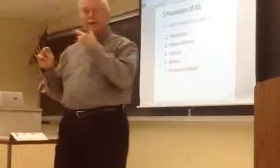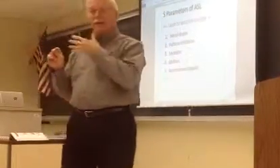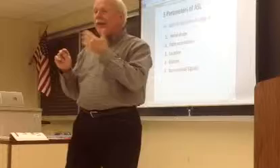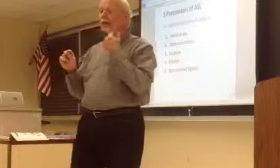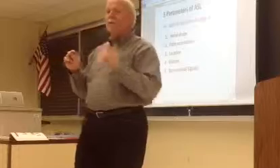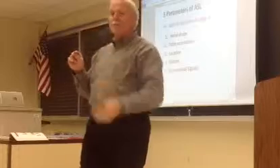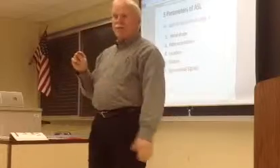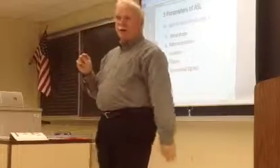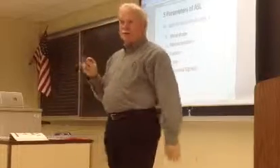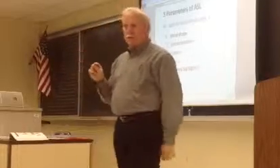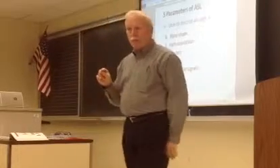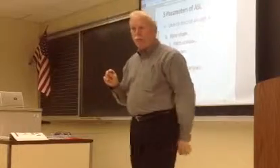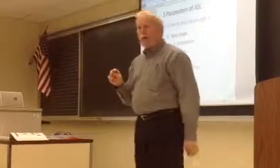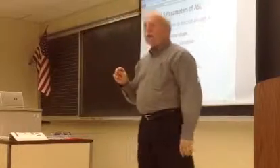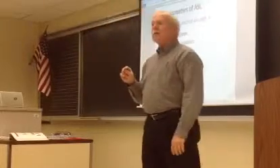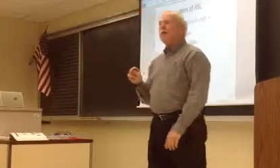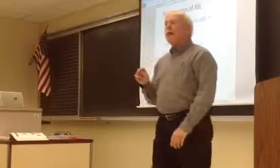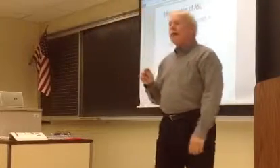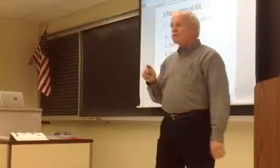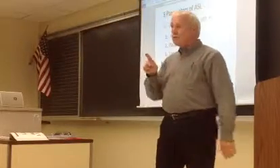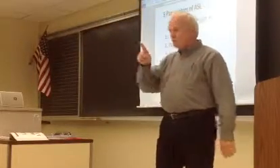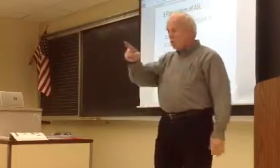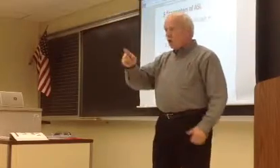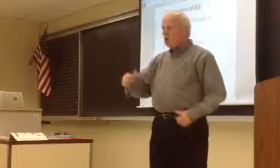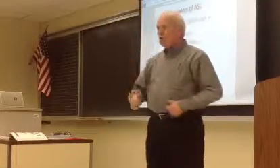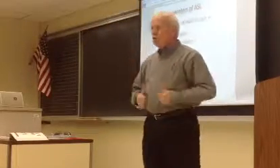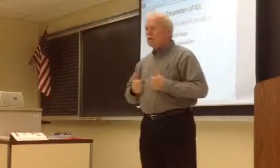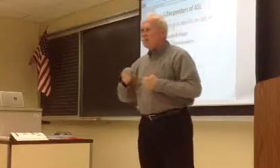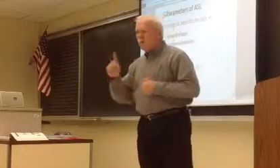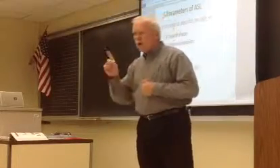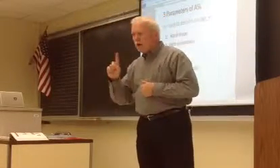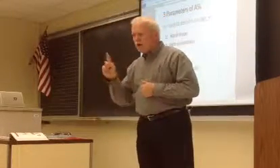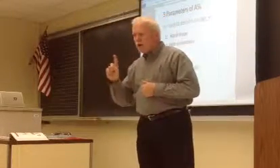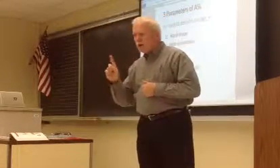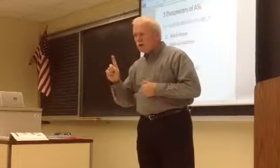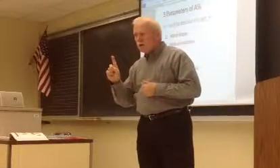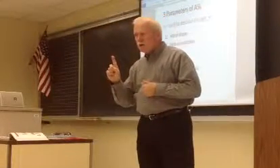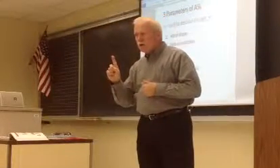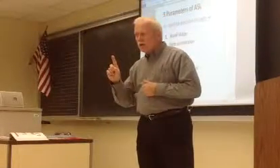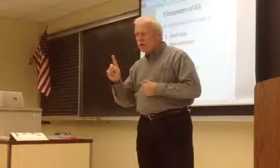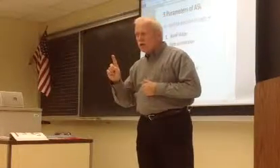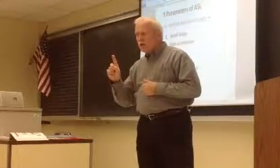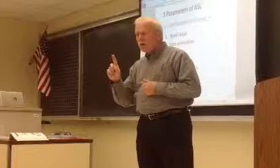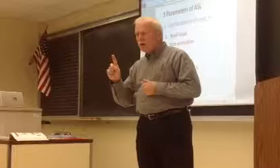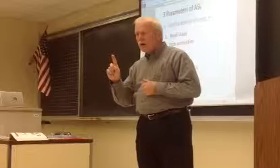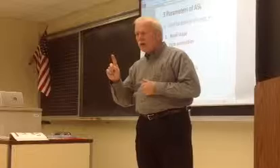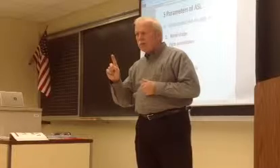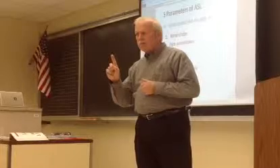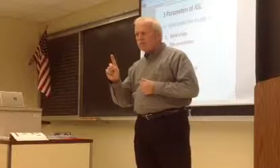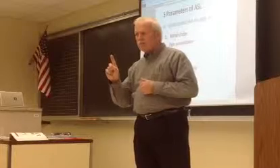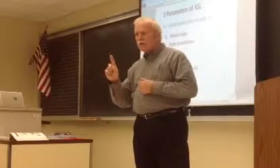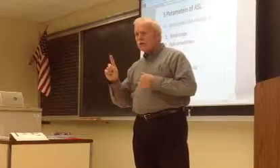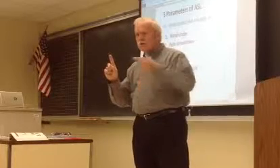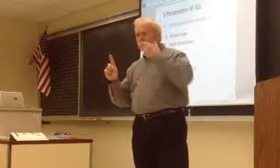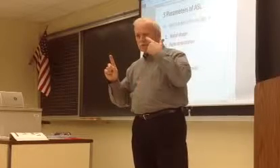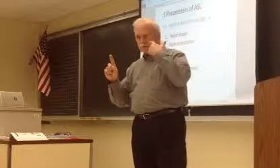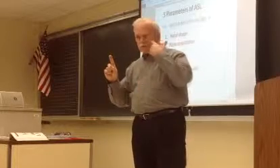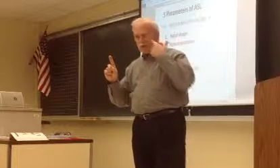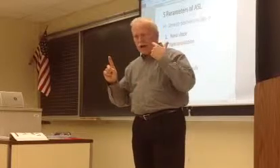in a negative fashion. And if I ask you, you live where? The non-manual signal is scrunched